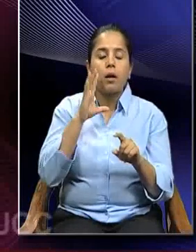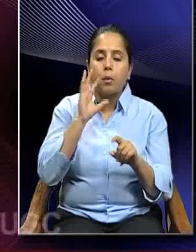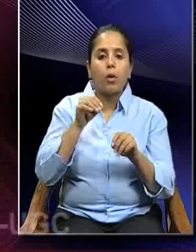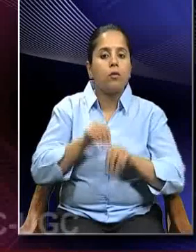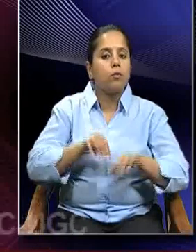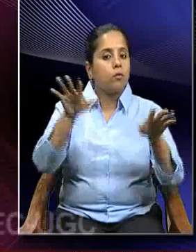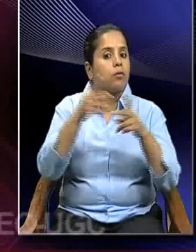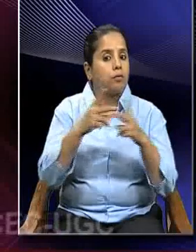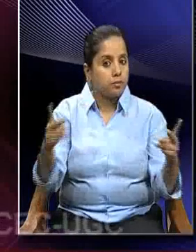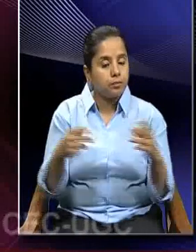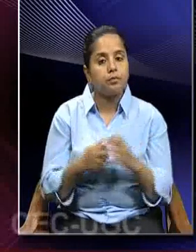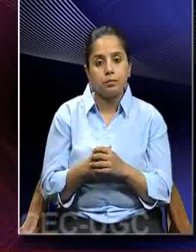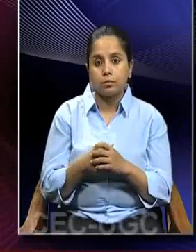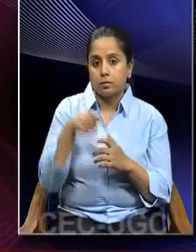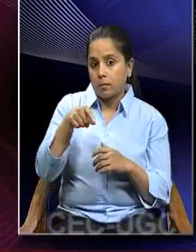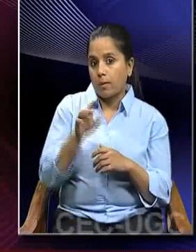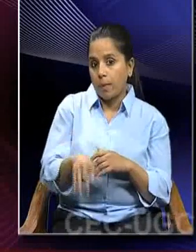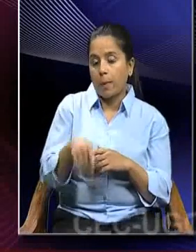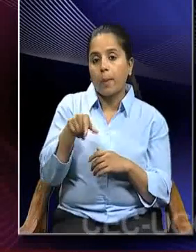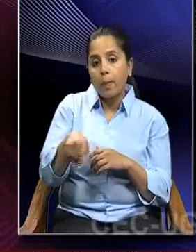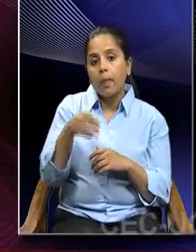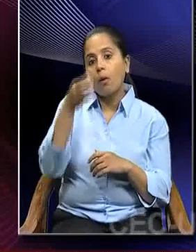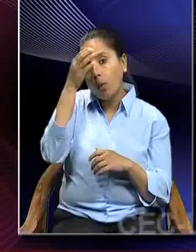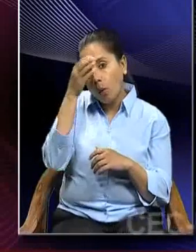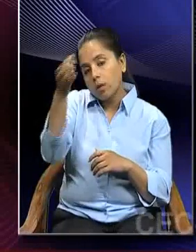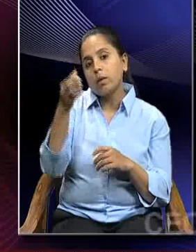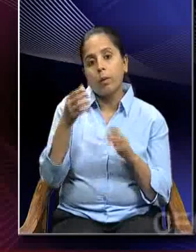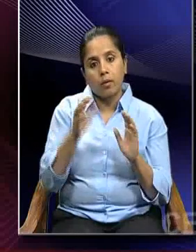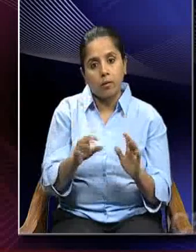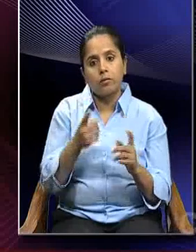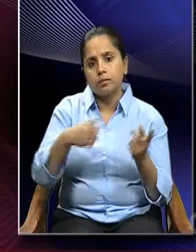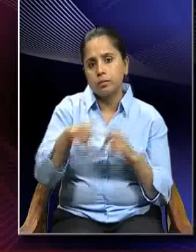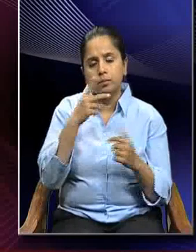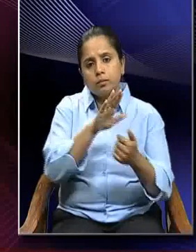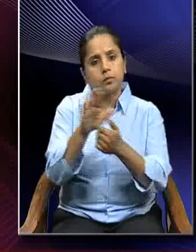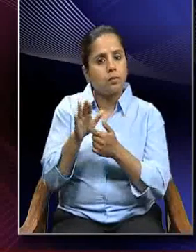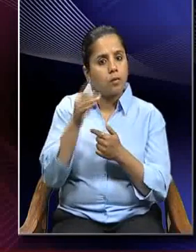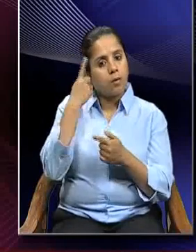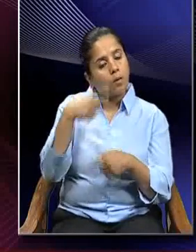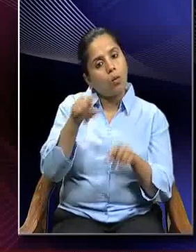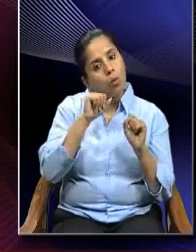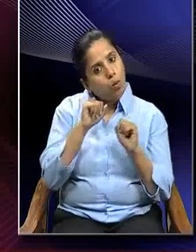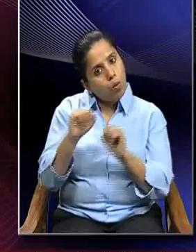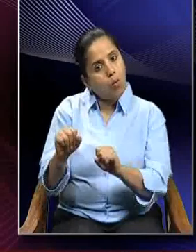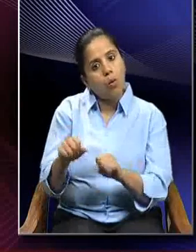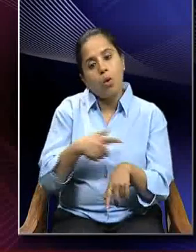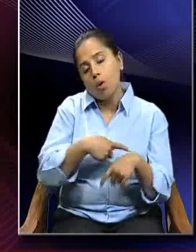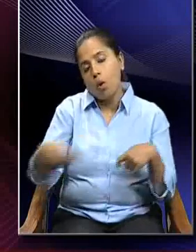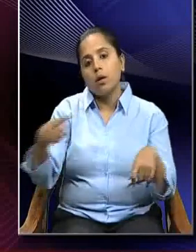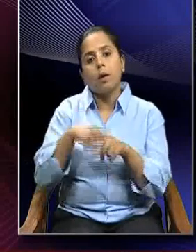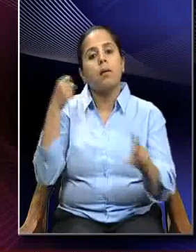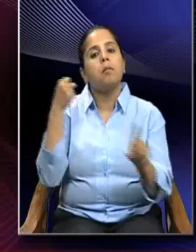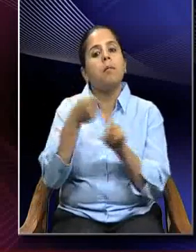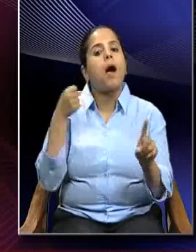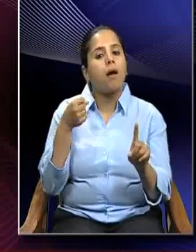important are there, key concepts are there, which stand out for their long-term impact, lasting